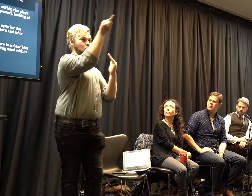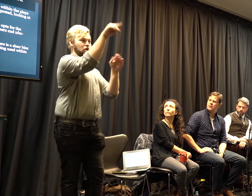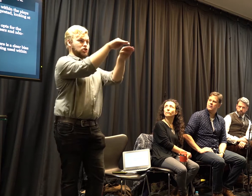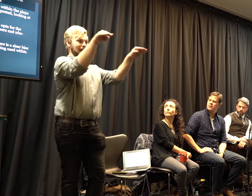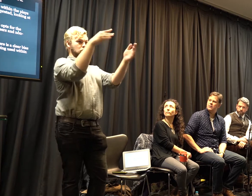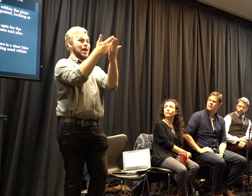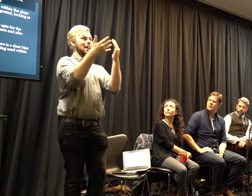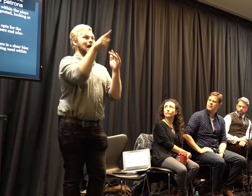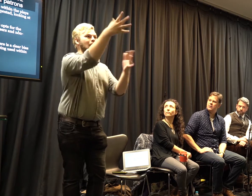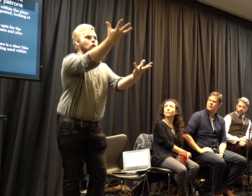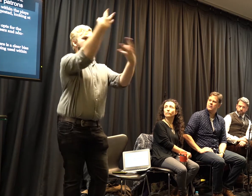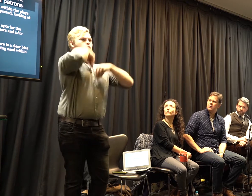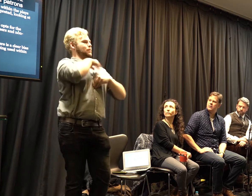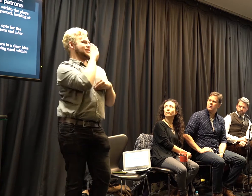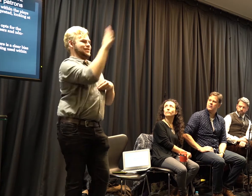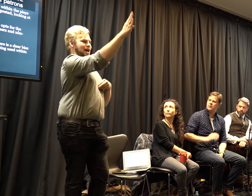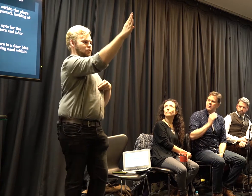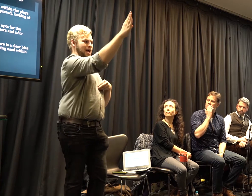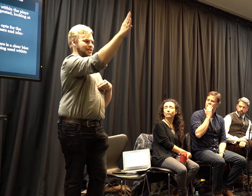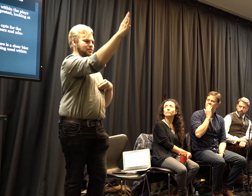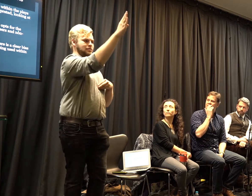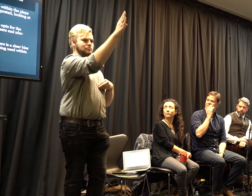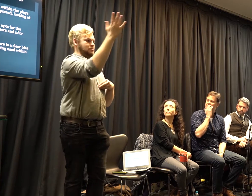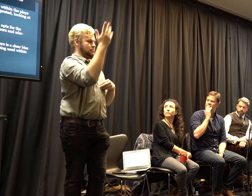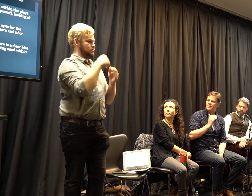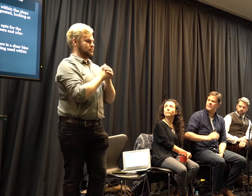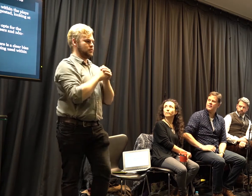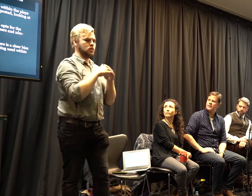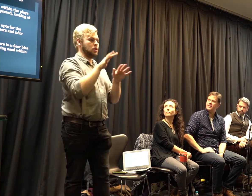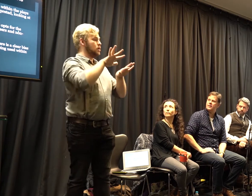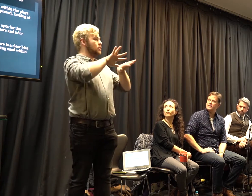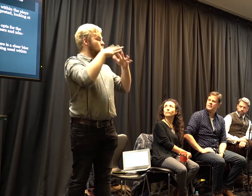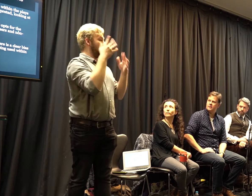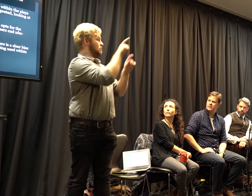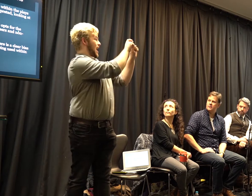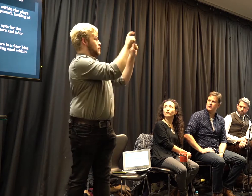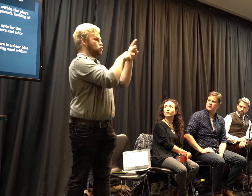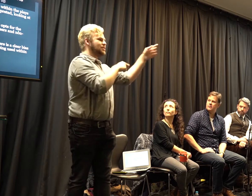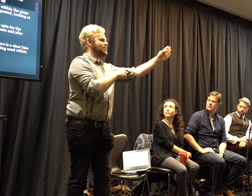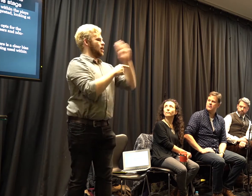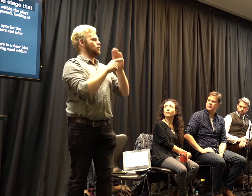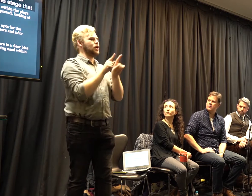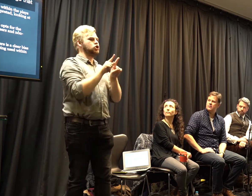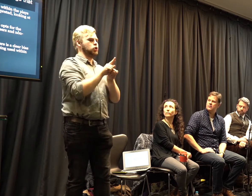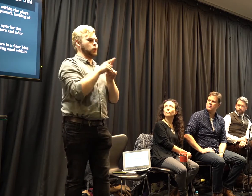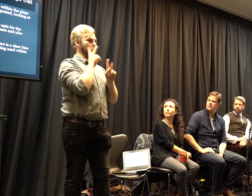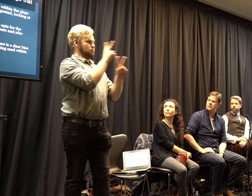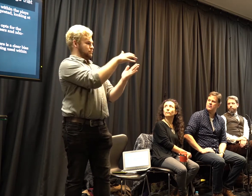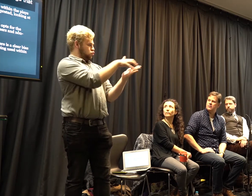patrons would like to see language being used on the stage that they can access